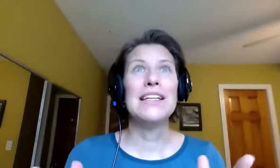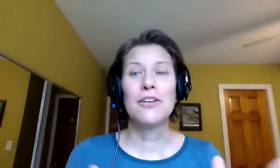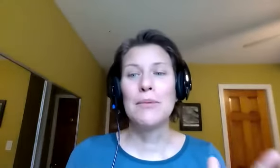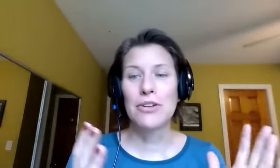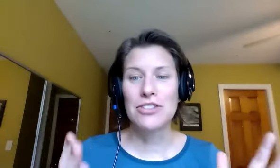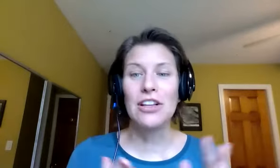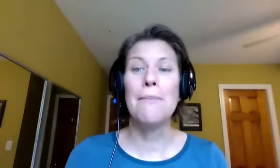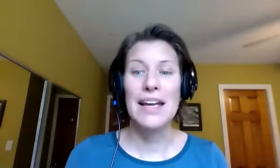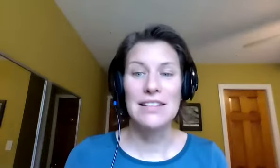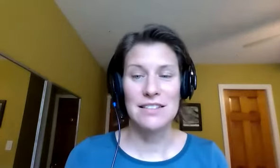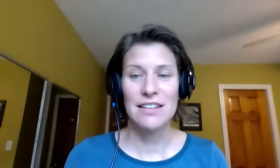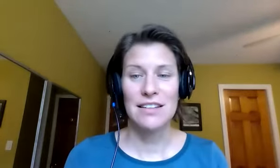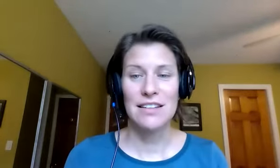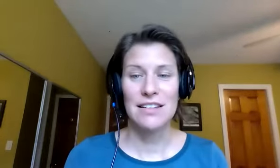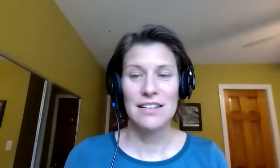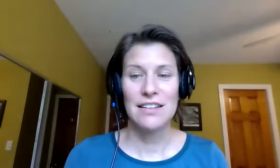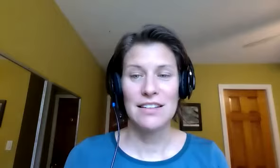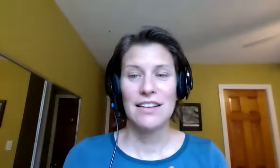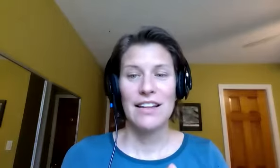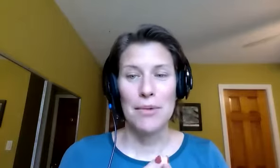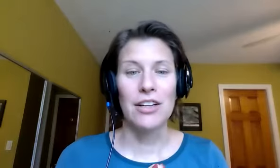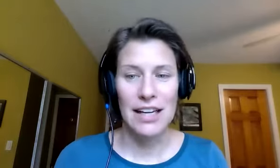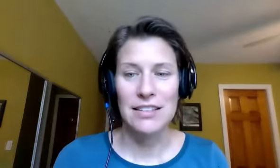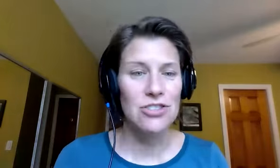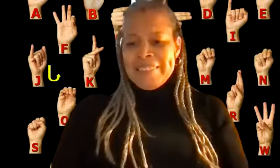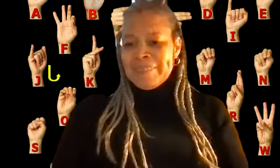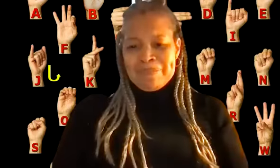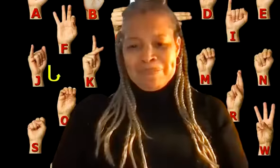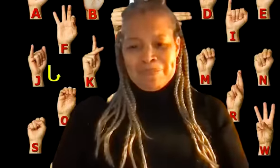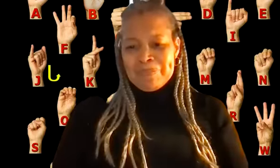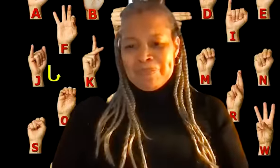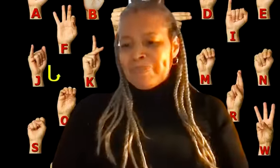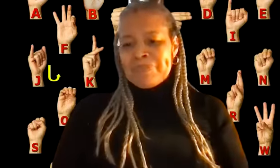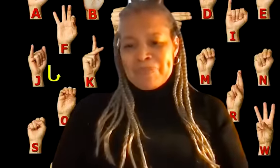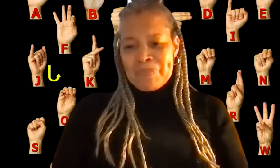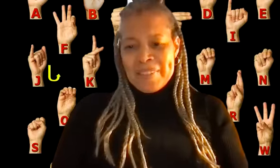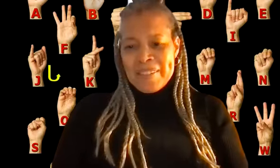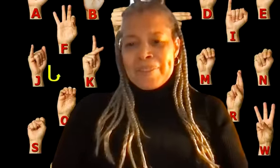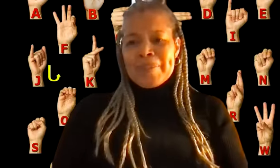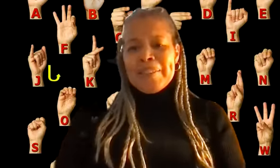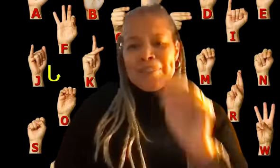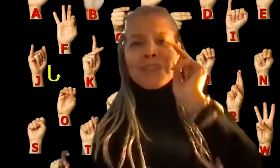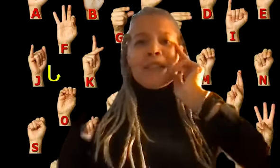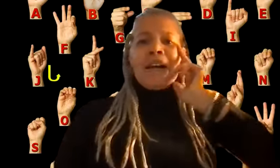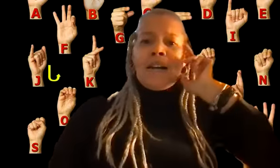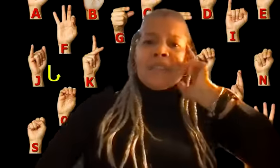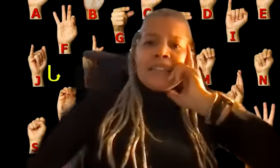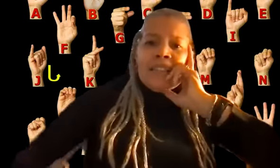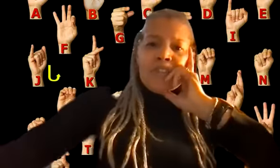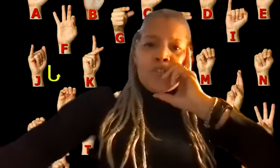young people are still amazed that I'm an architect. That's just blows their mind. Right. Absolutely. I'm going to connect you